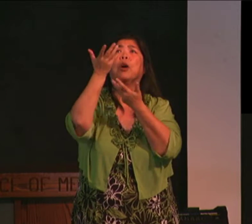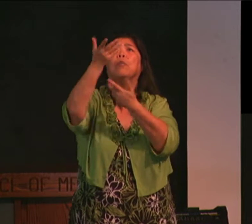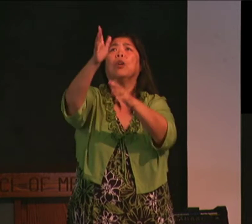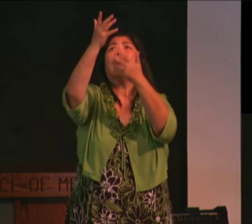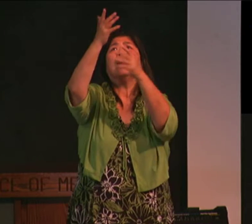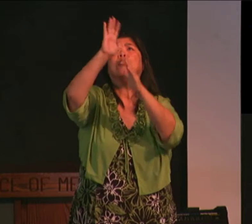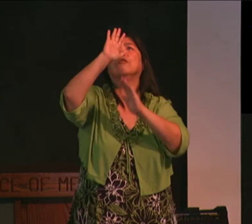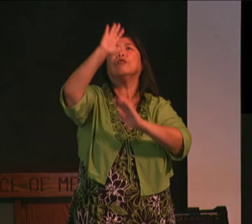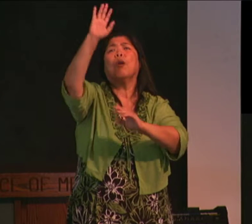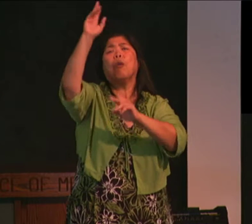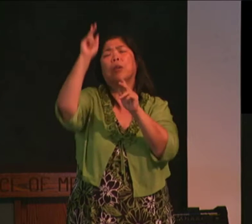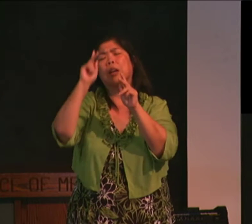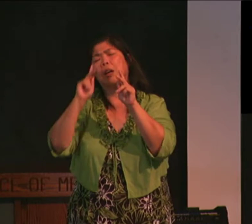the praise of your